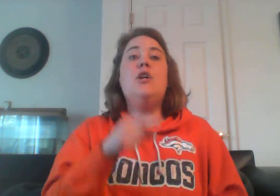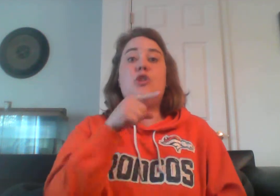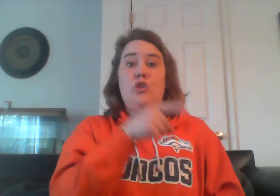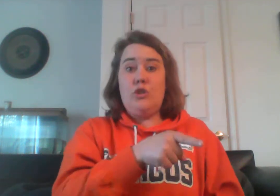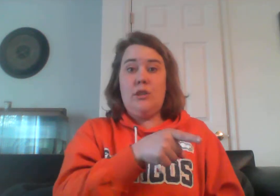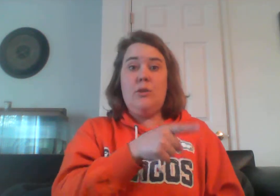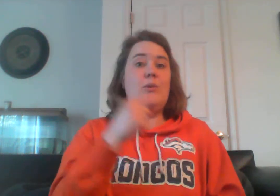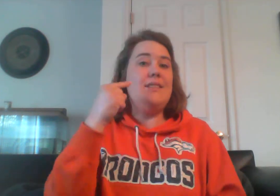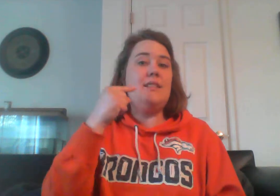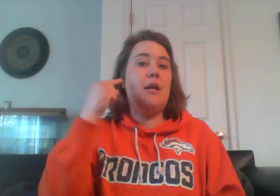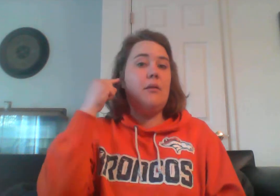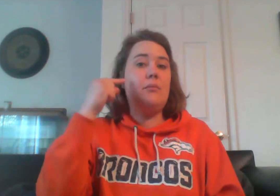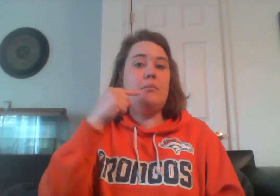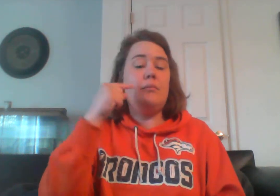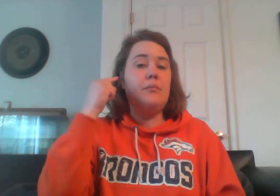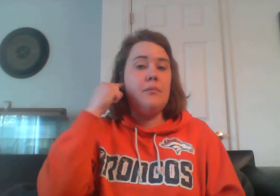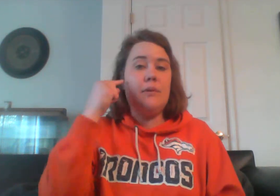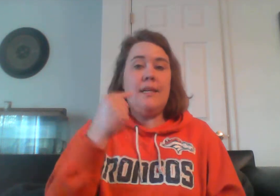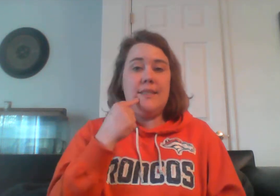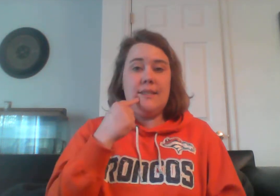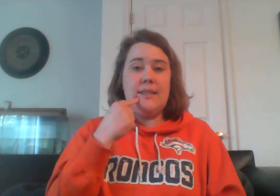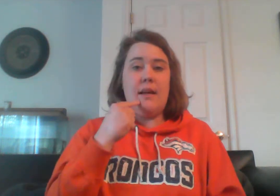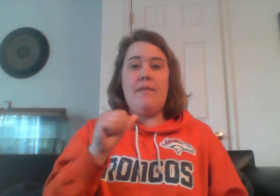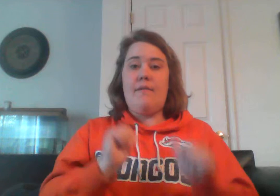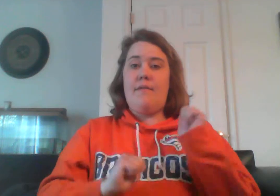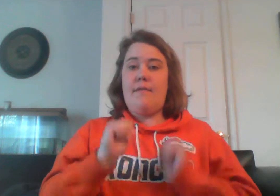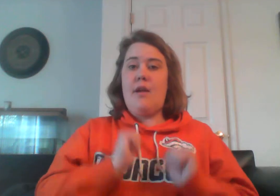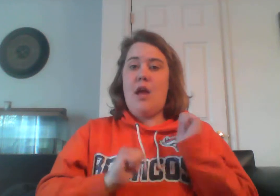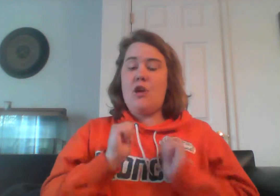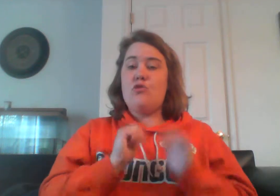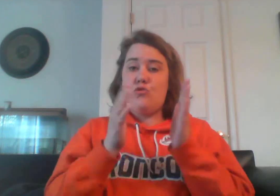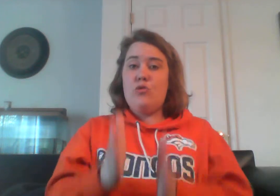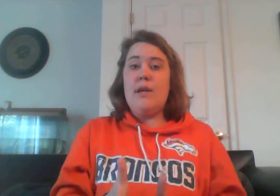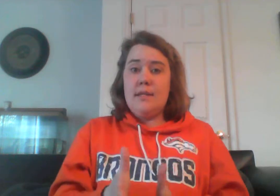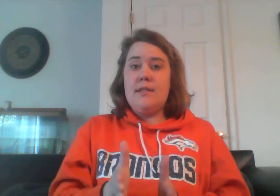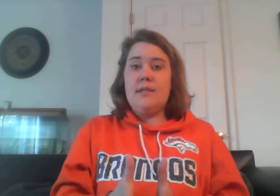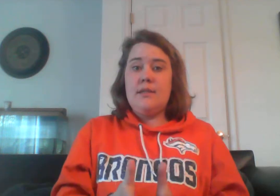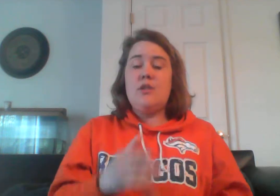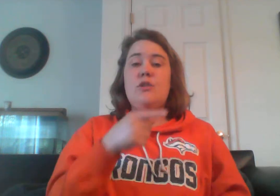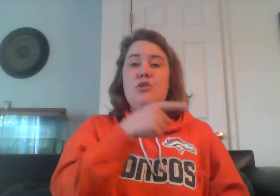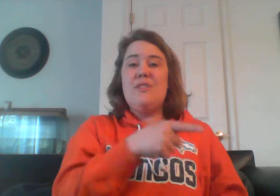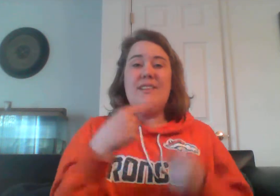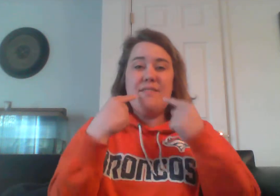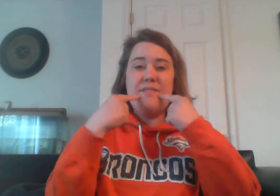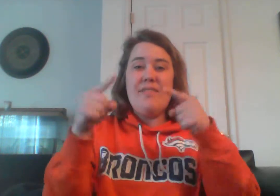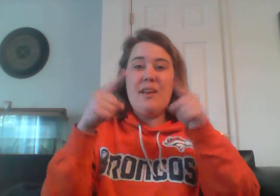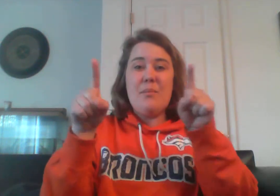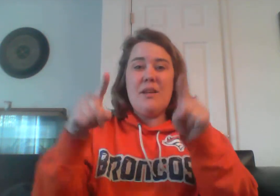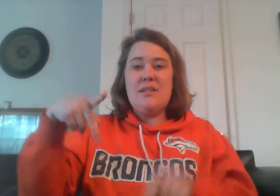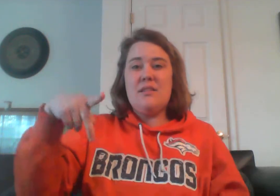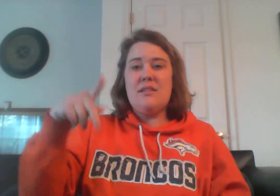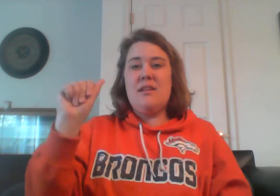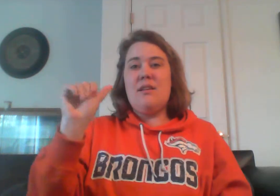up, you can get it out. It's an easy way, but the love gets loud. You can keep it up, but get it out.